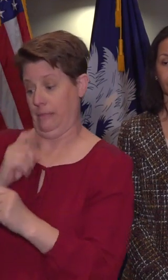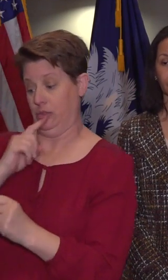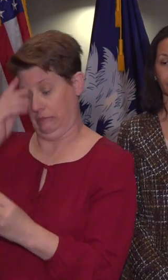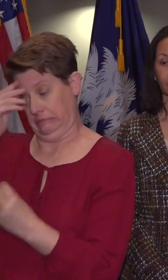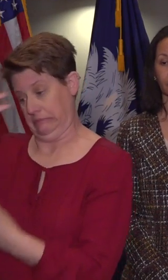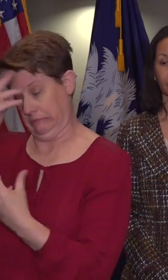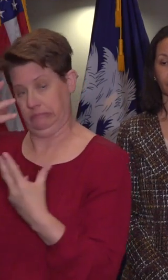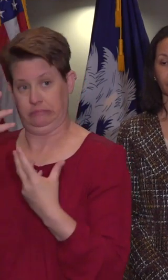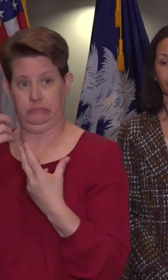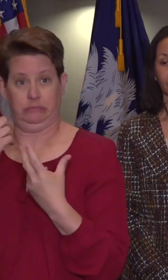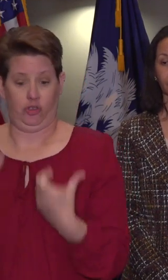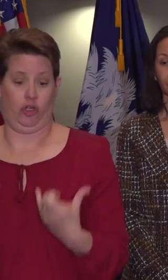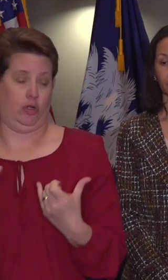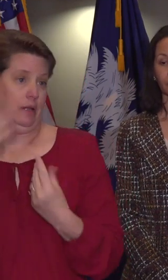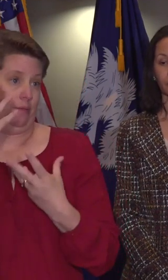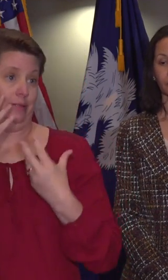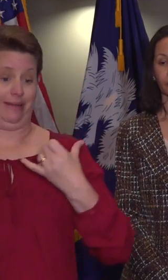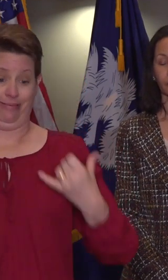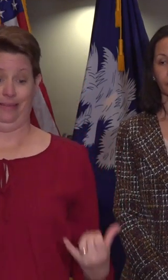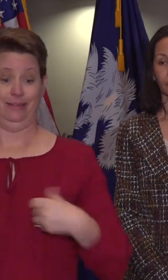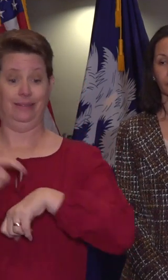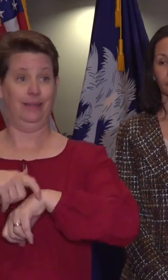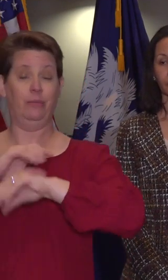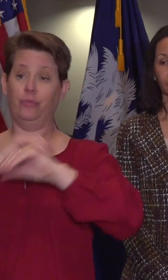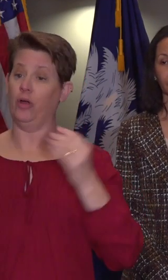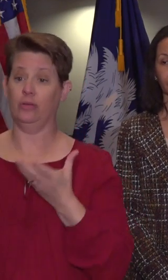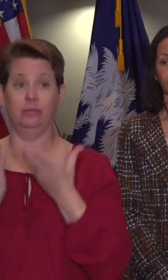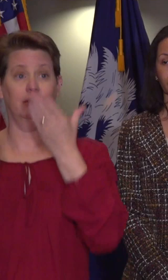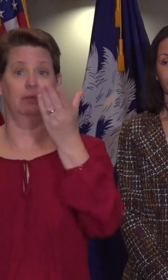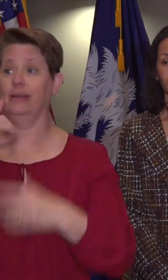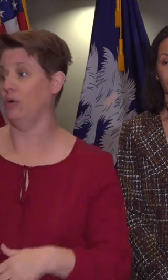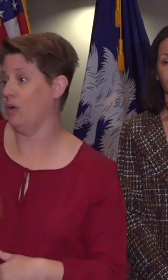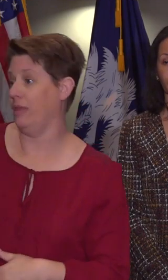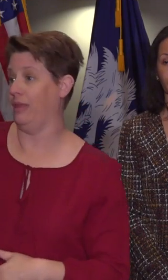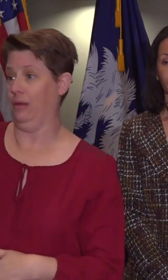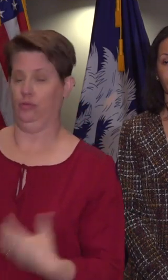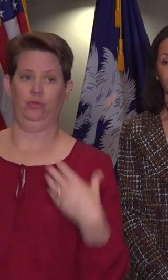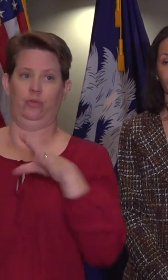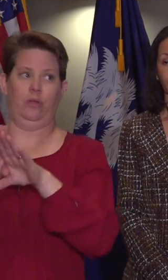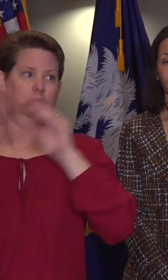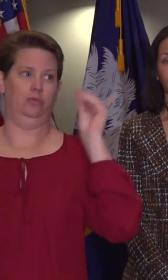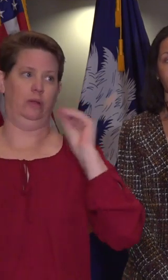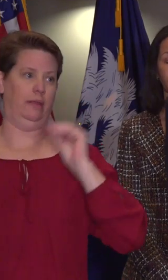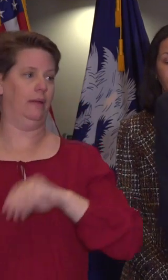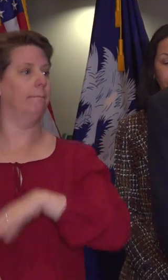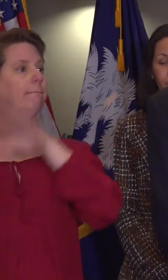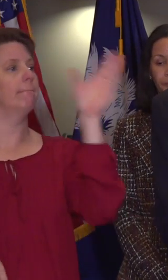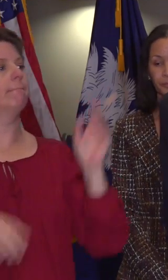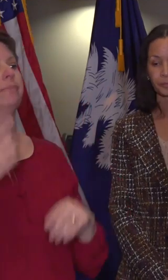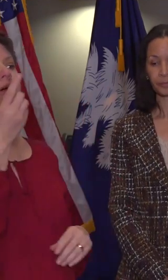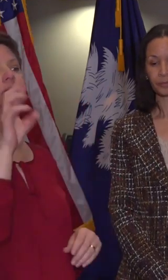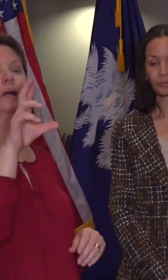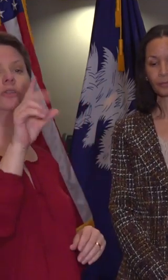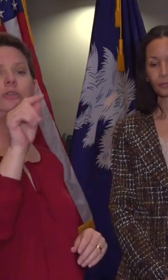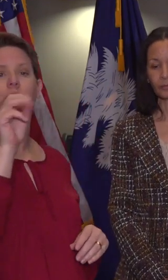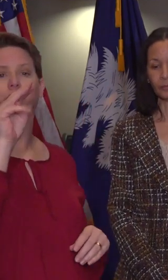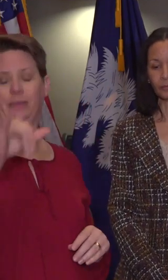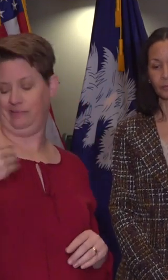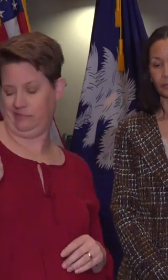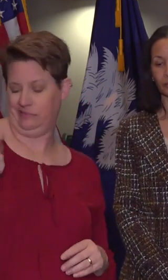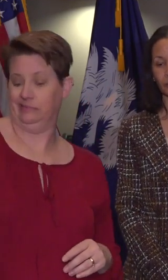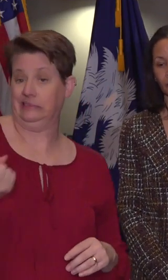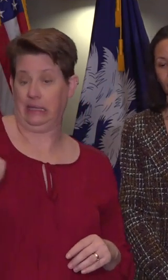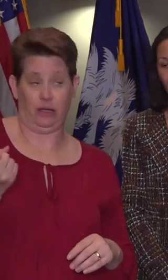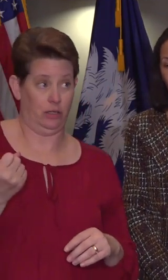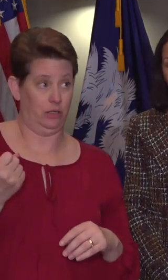information, and there's no recommendation at this time for them to take any action such as that. Dr. Toomey, on Saturday it